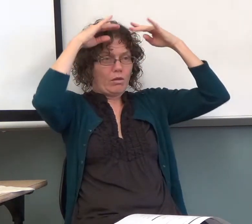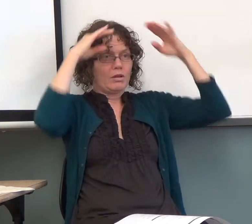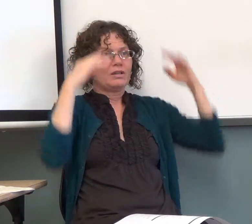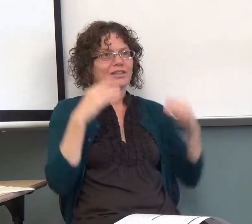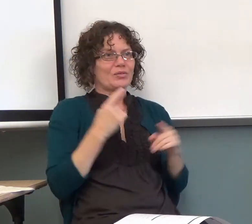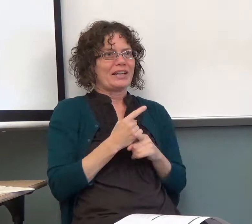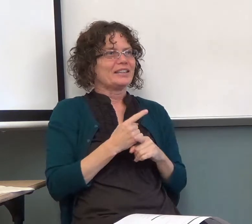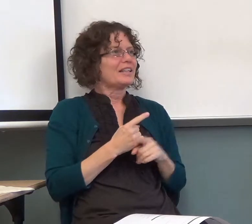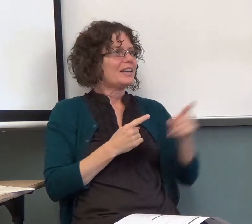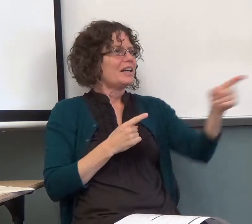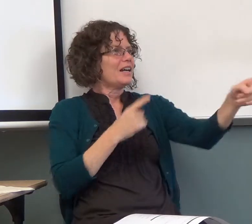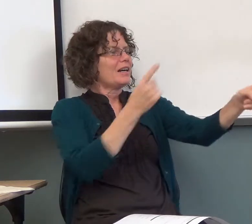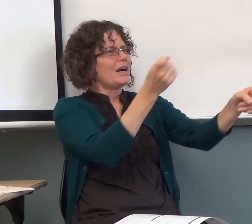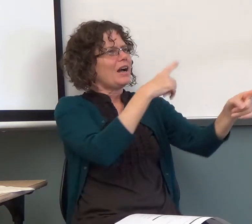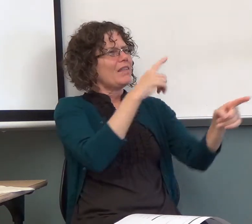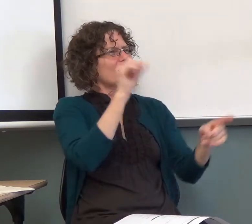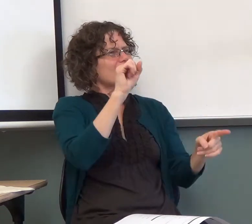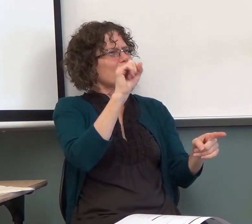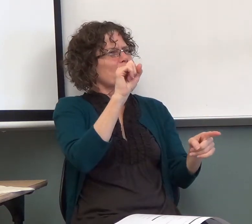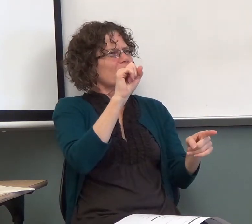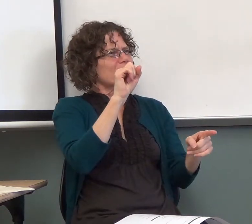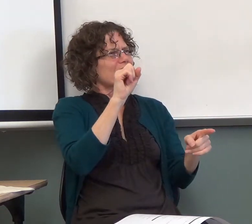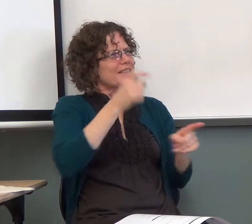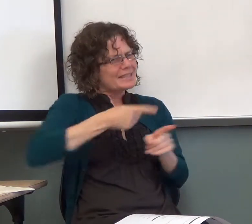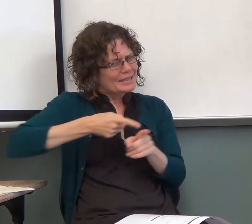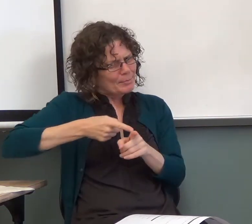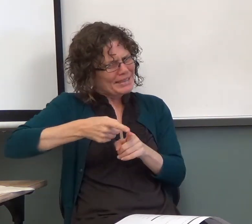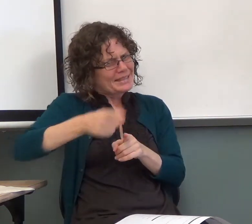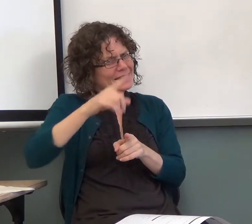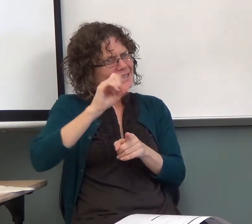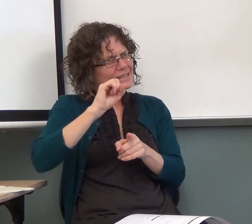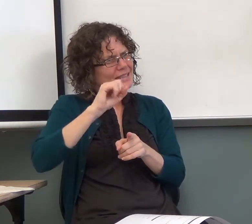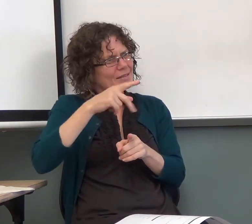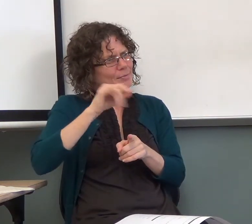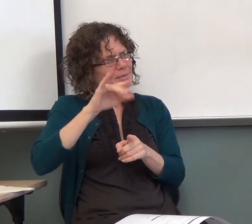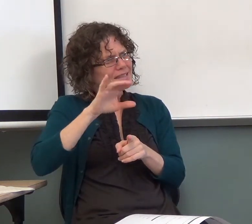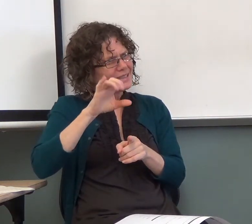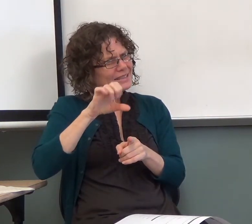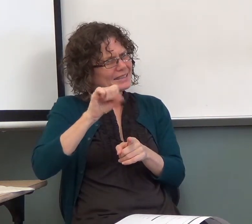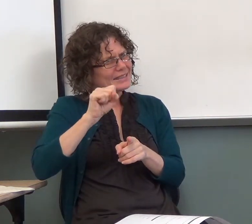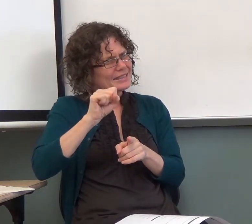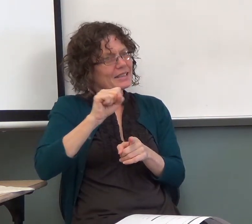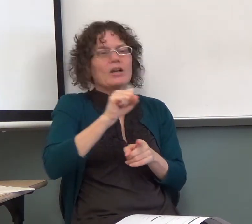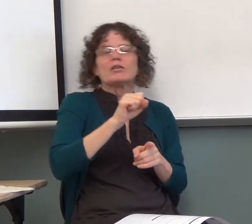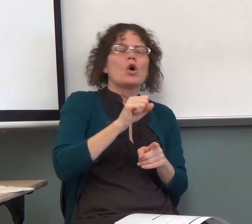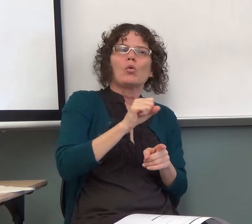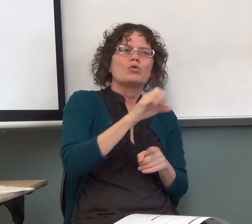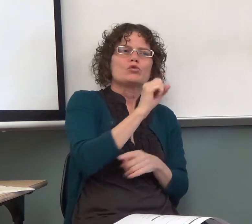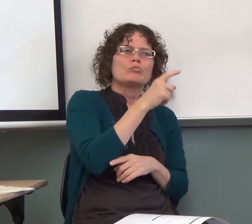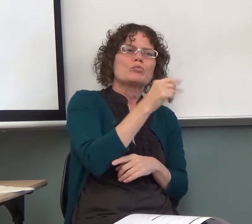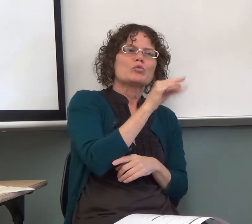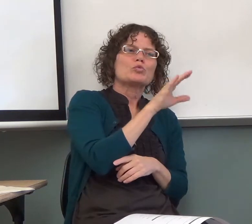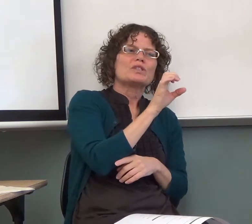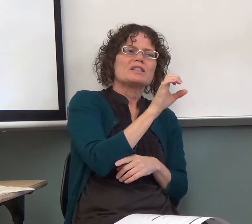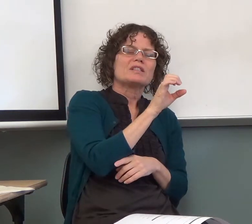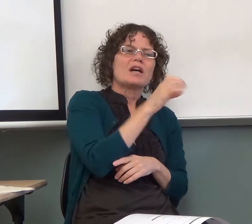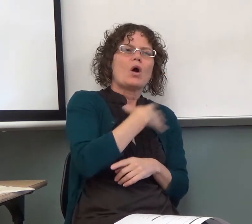The subject of that sentence in species. Is spruce. Arctic. Common Spruce. species or White verb?